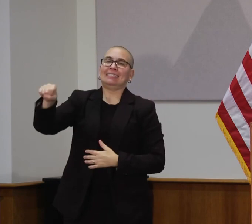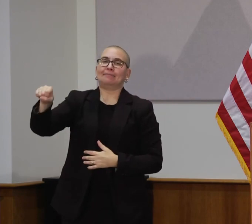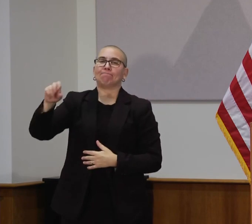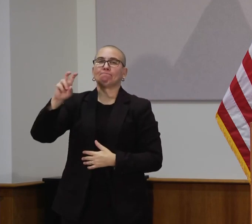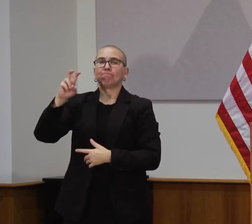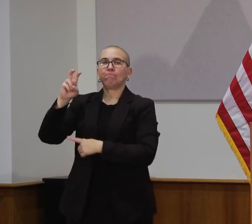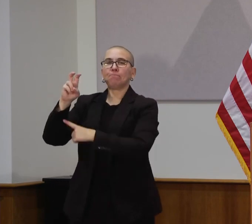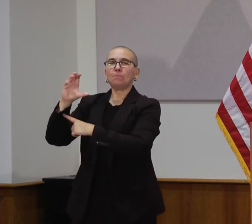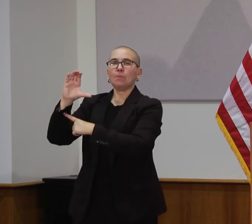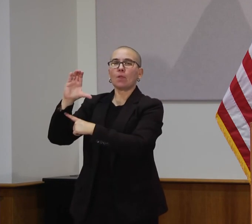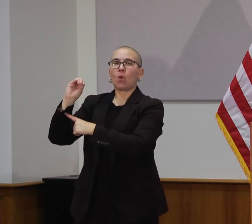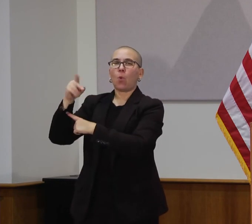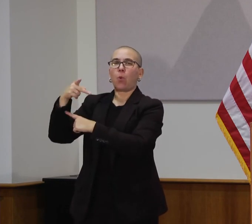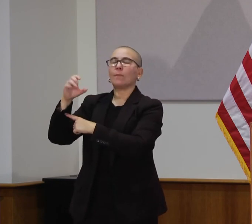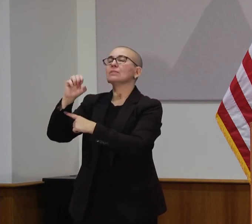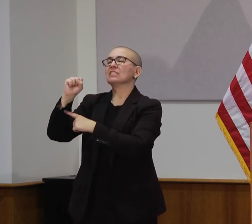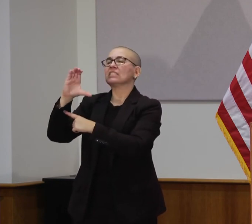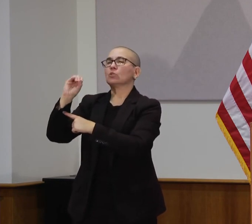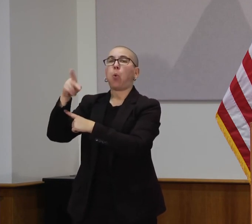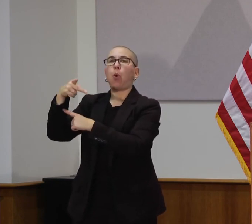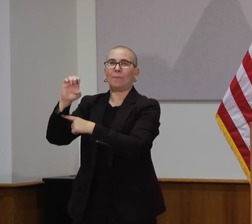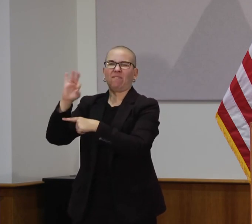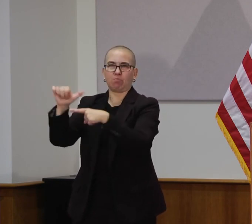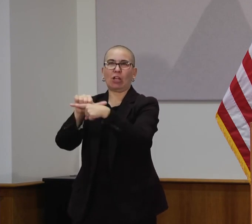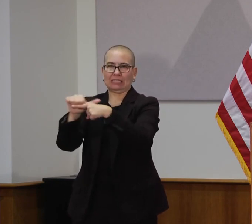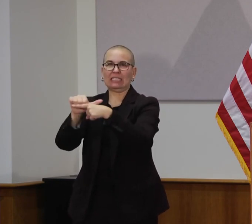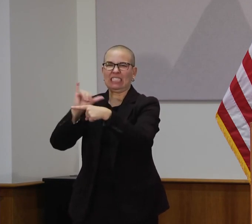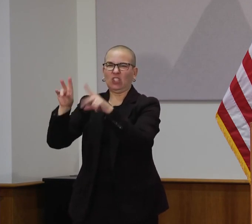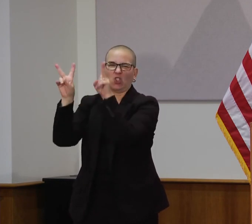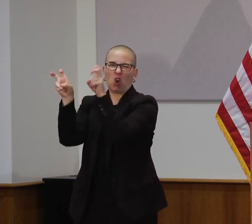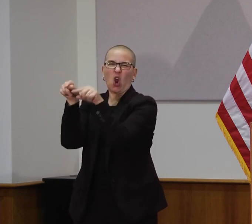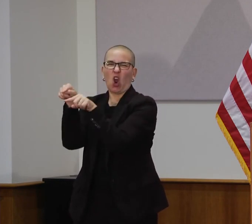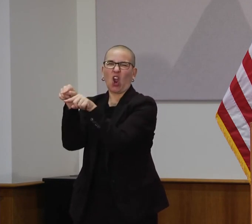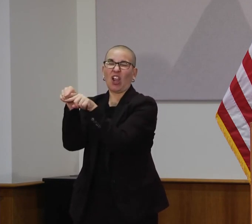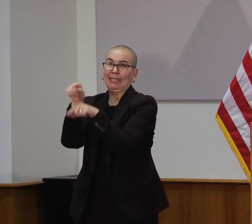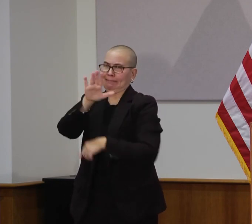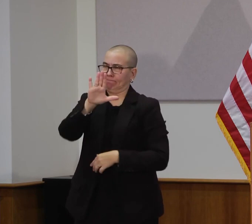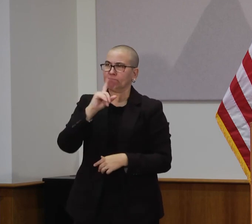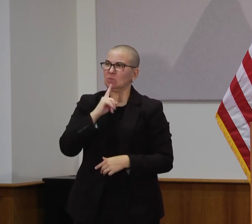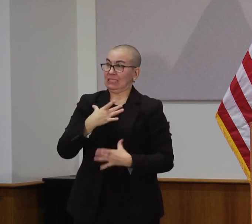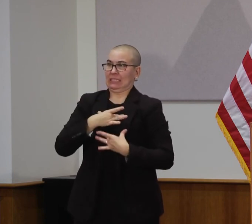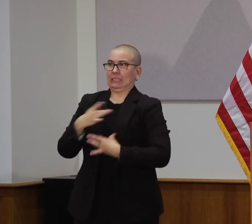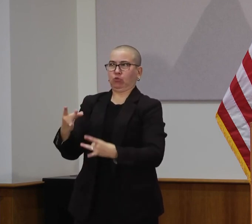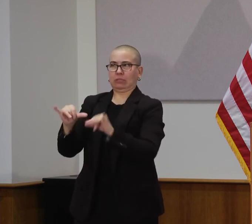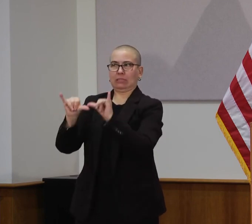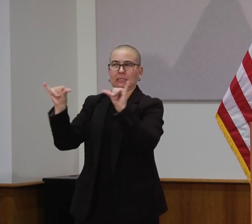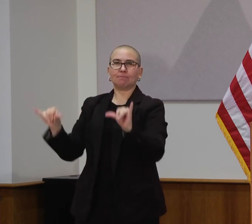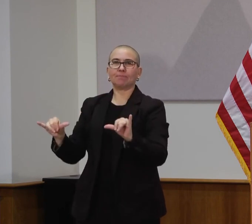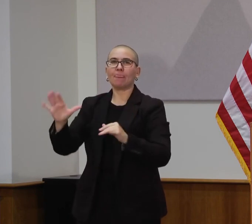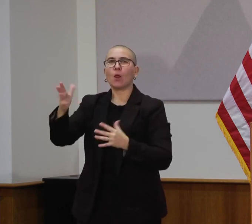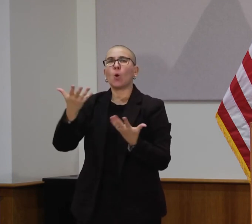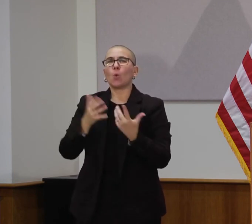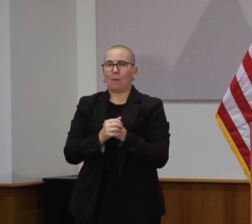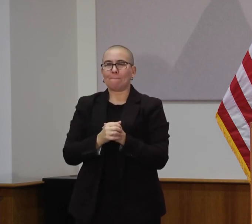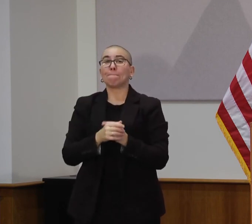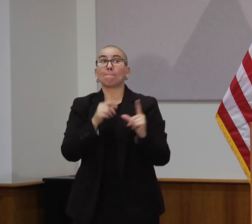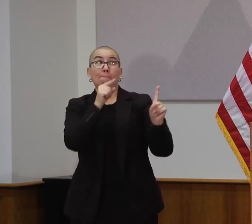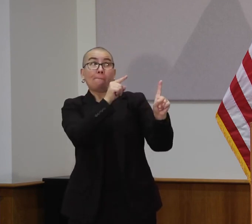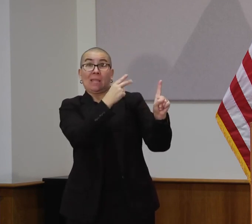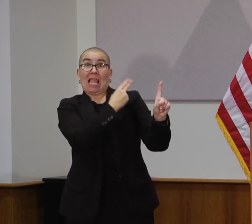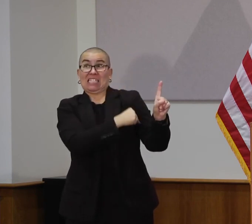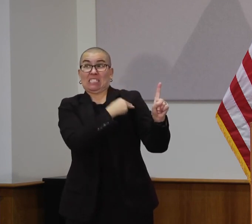of you, and I believe we put out the Hospital Association, and this comes, and there's an interesting, I was on with hospital administrators this morning. I was